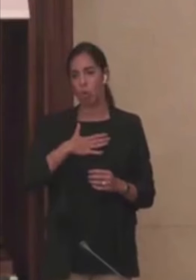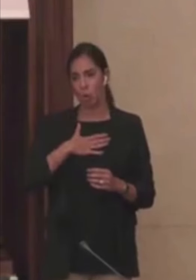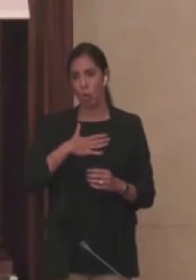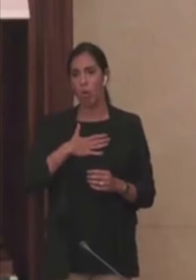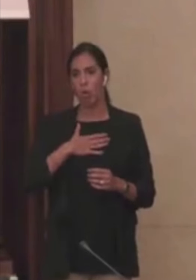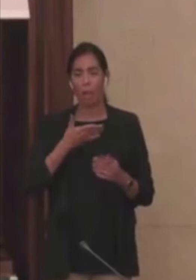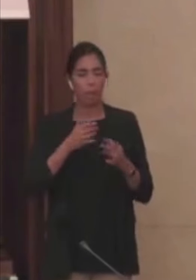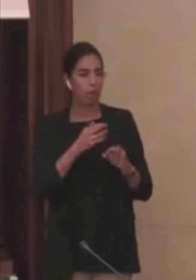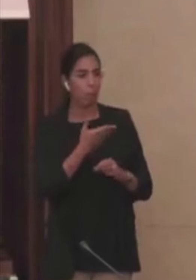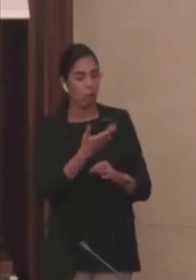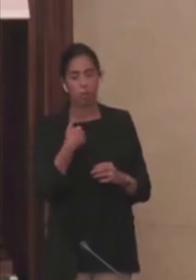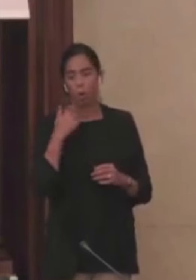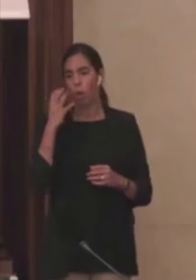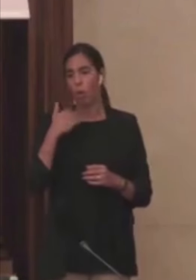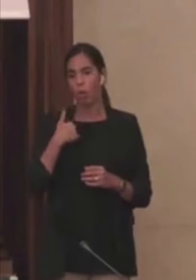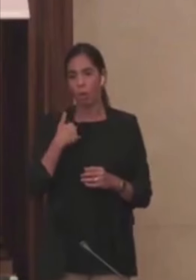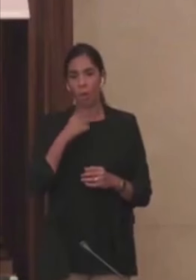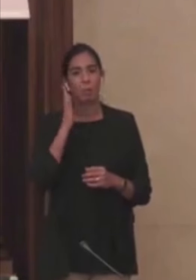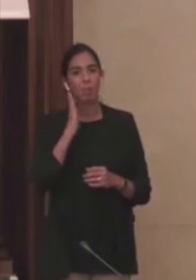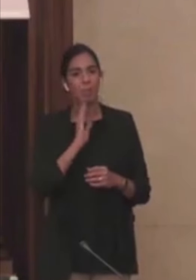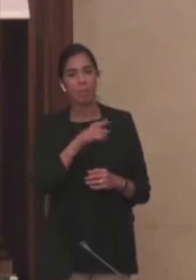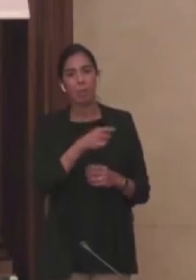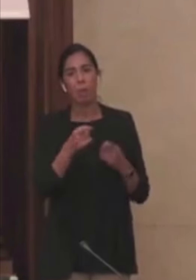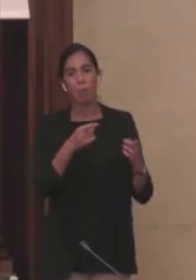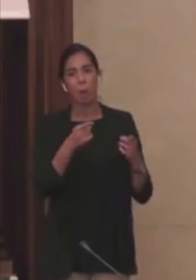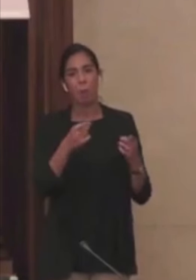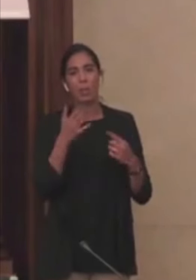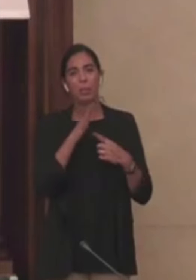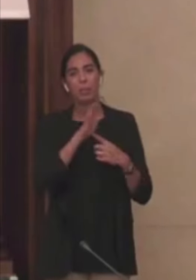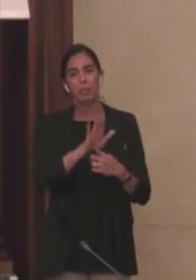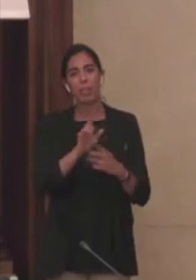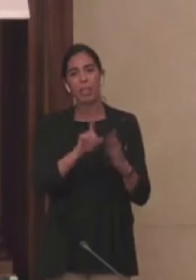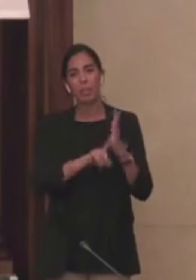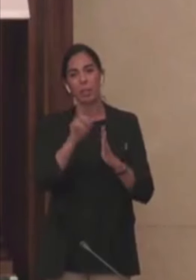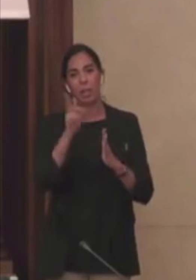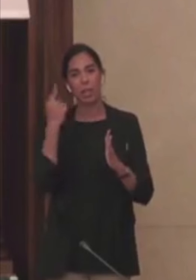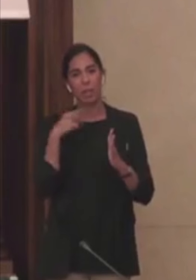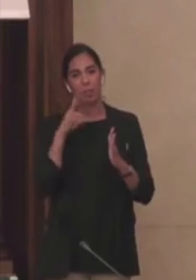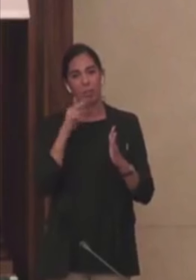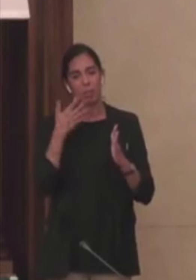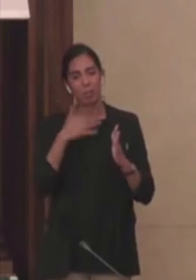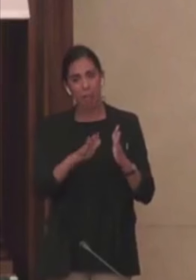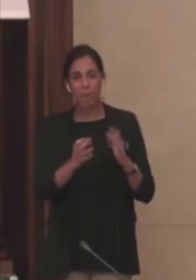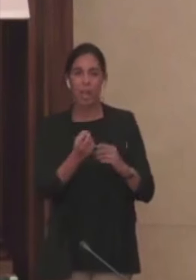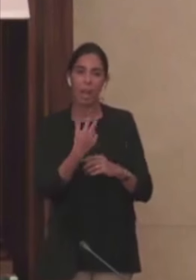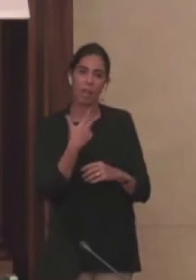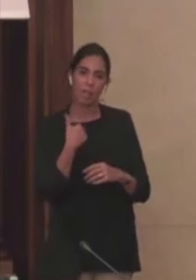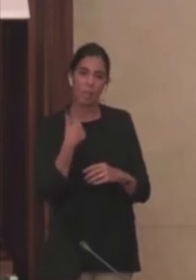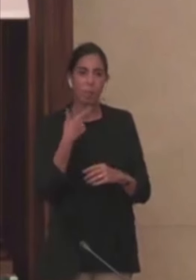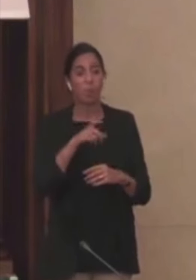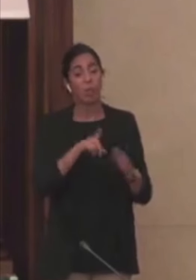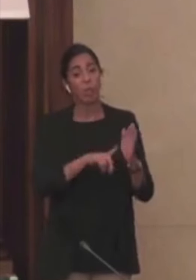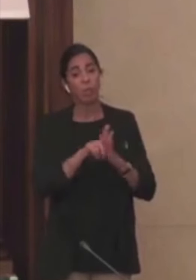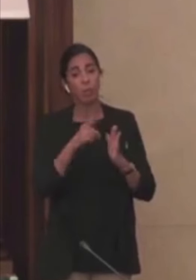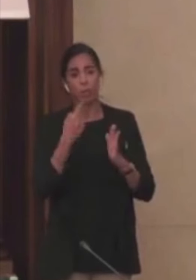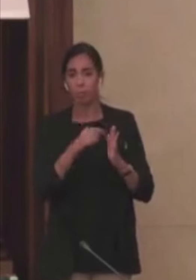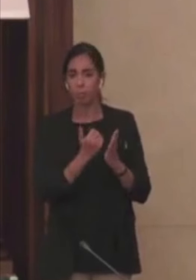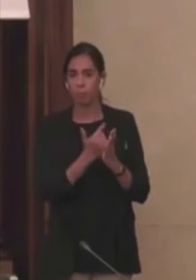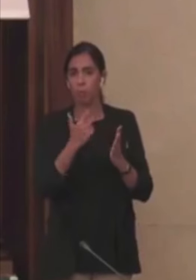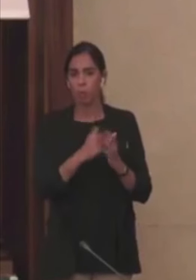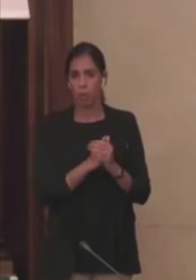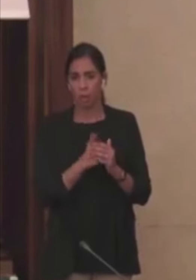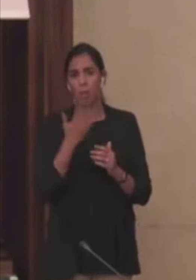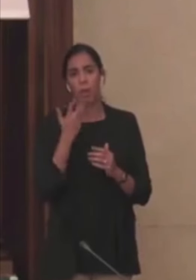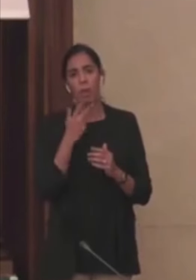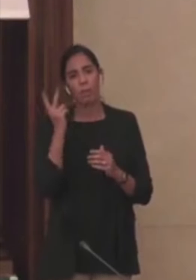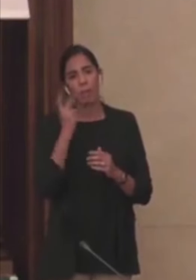And please tell me when you're going to present the results you mentioned yesterday, which had a great impact